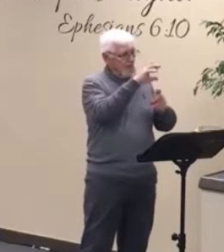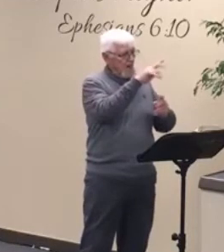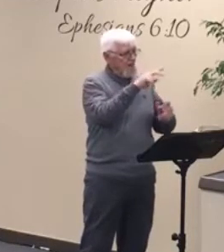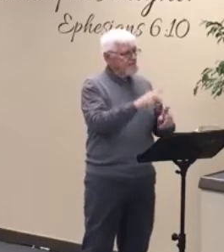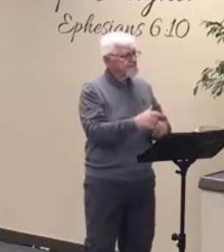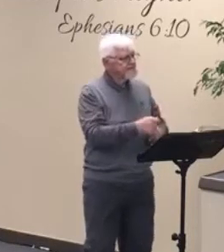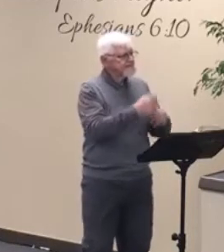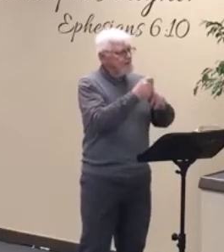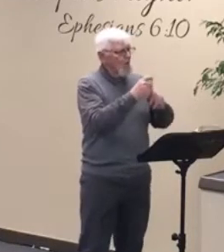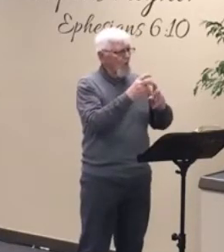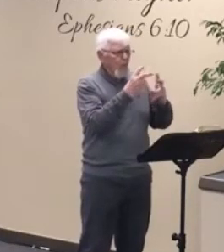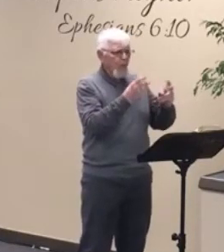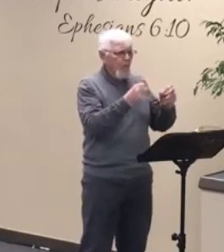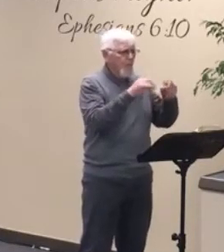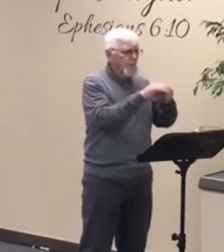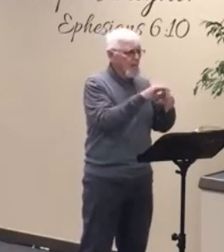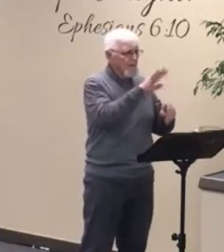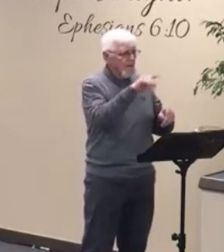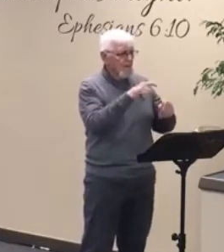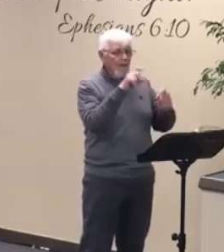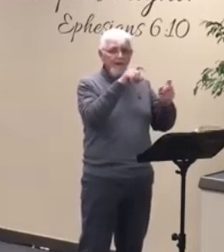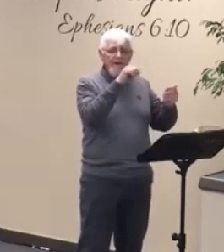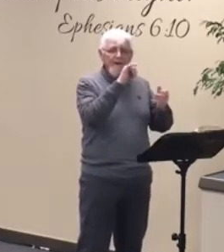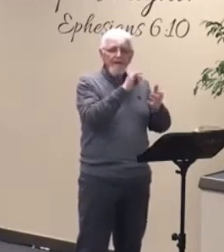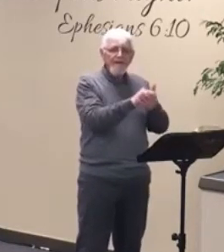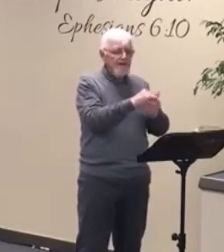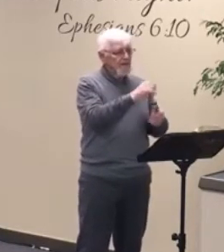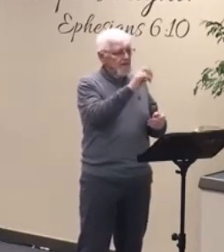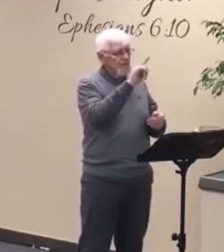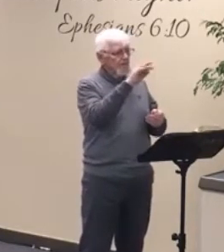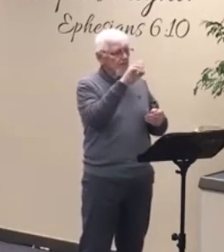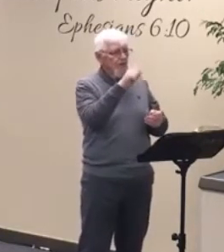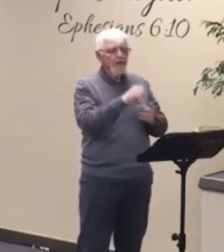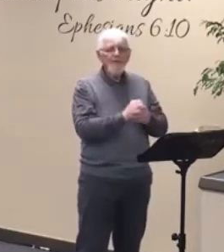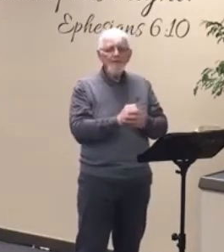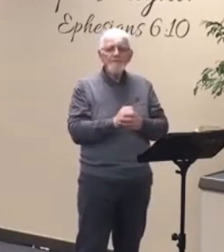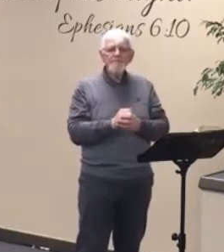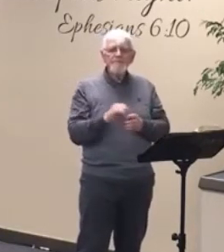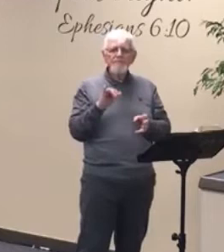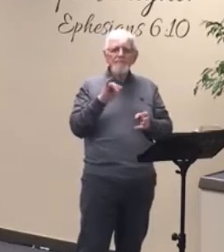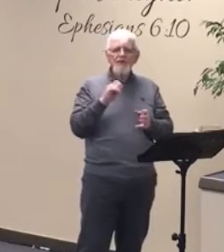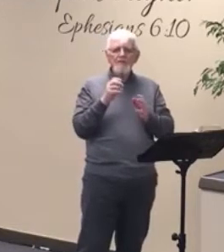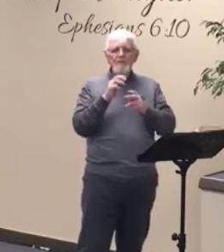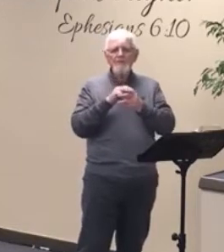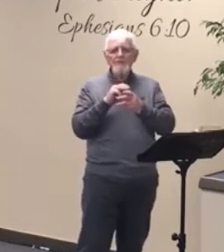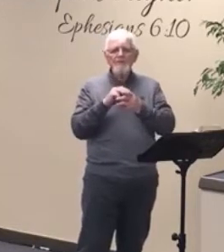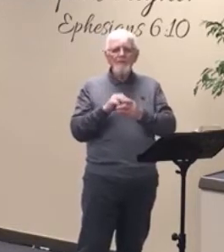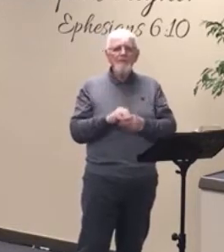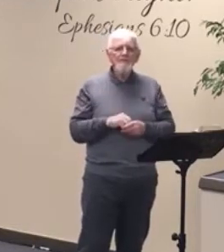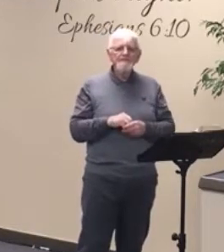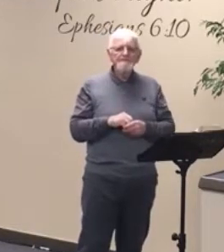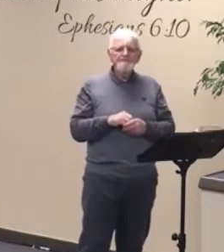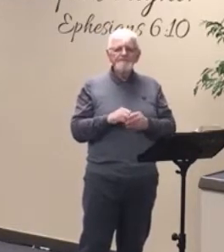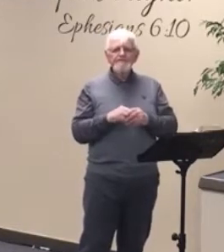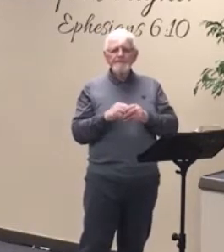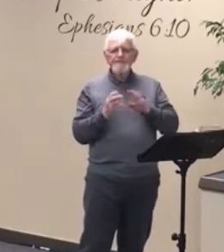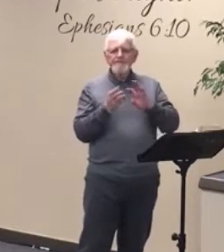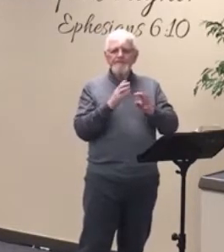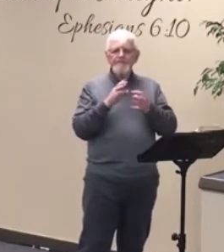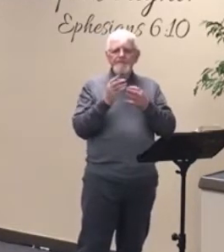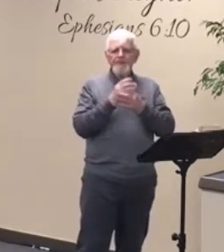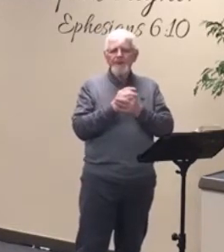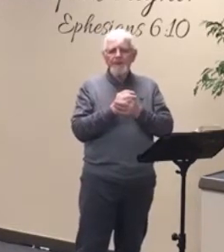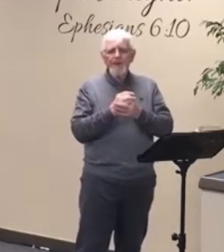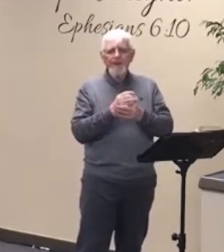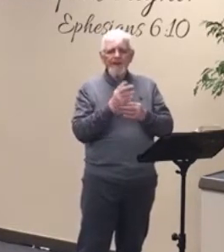you're underneath the sink and your back's twisted in those ways that only your chiropractor knows and understands, and you're in between two pipes and you're trying to get, and that